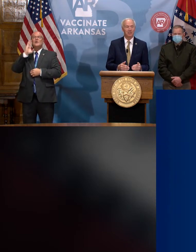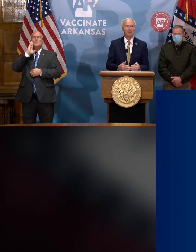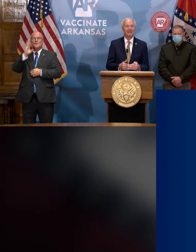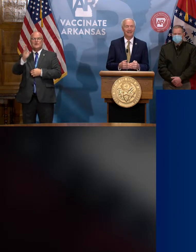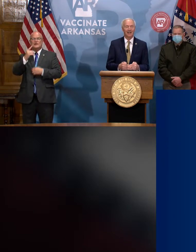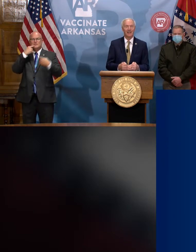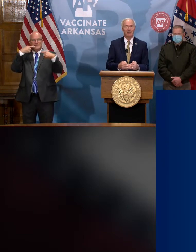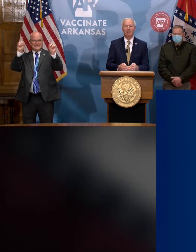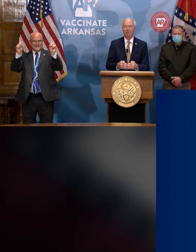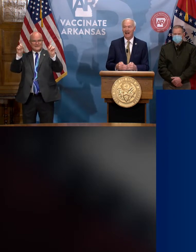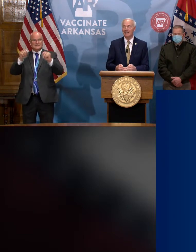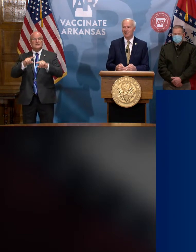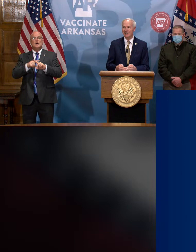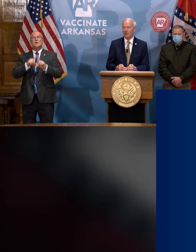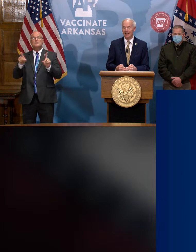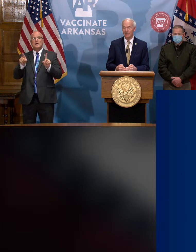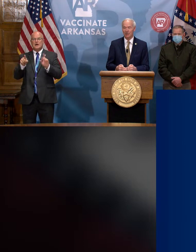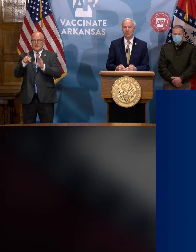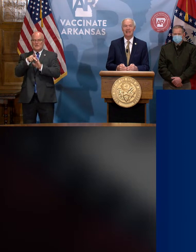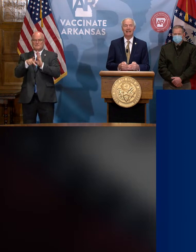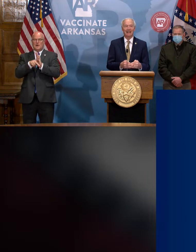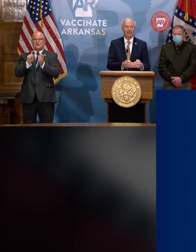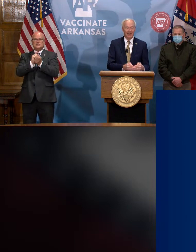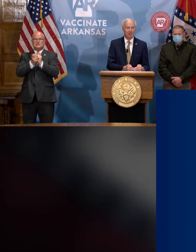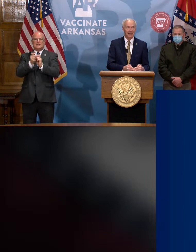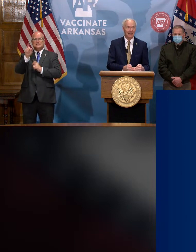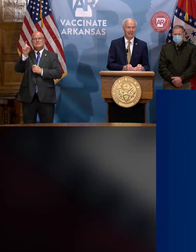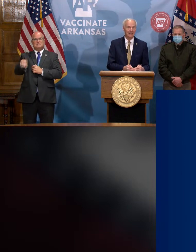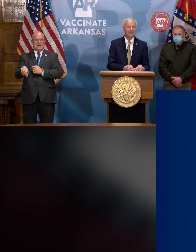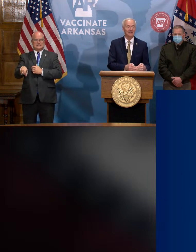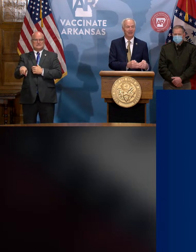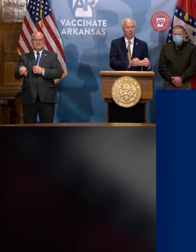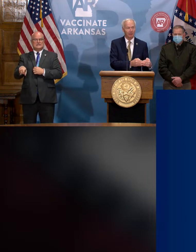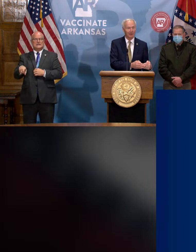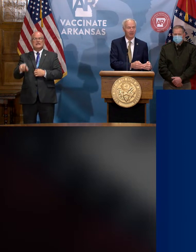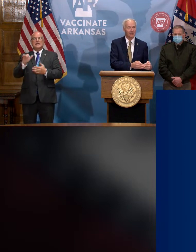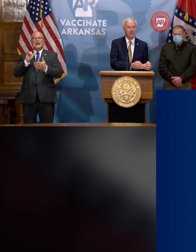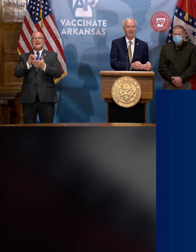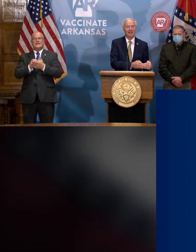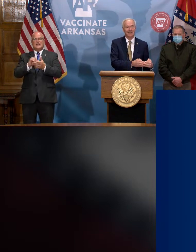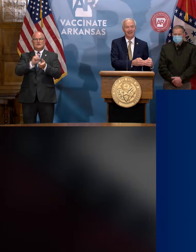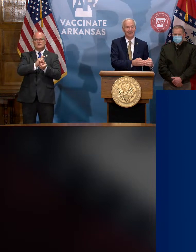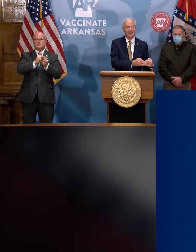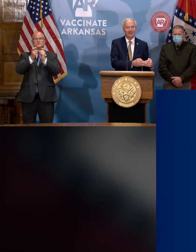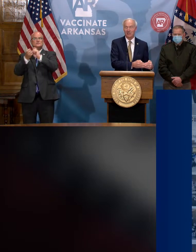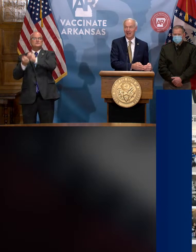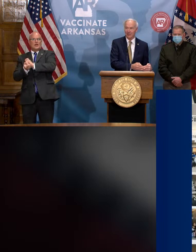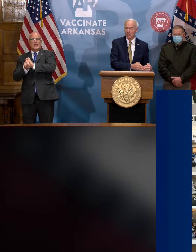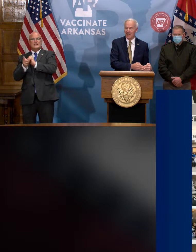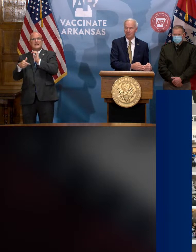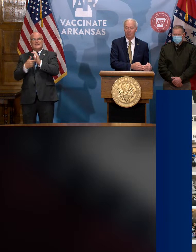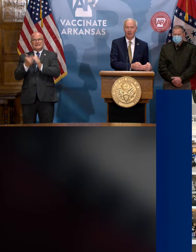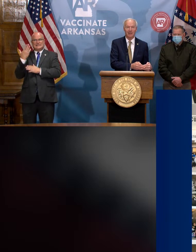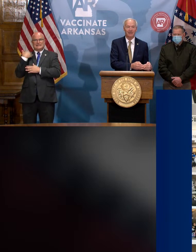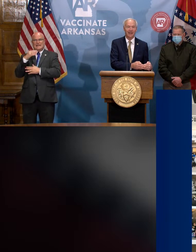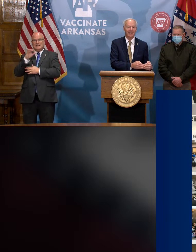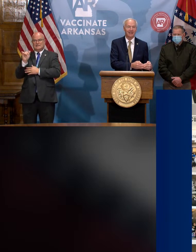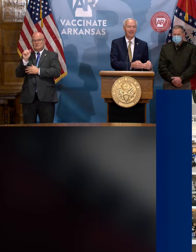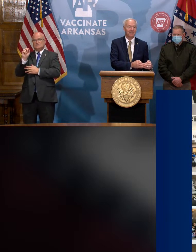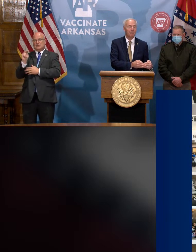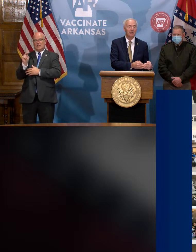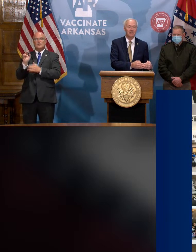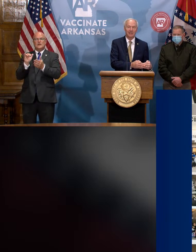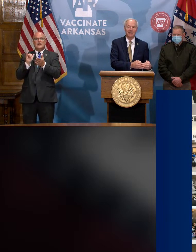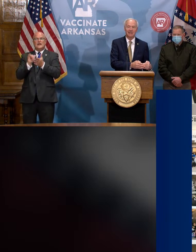But ultimately, there has to be policy changes that are made, that were reversed this last January,